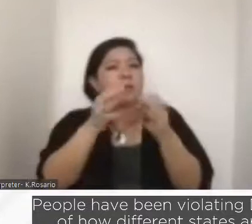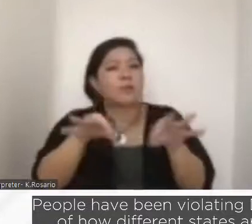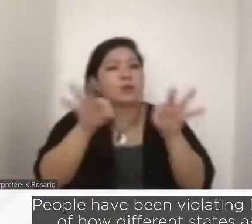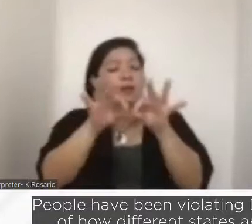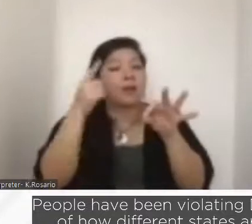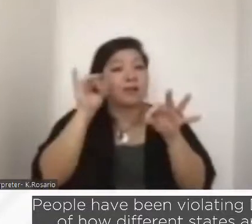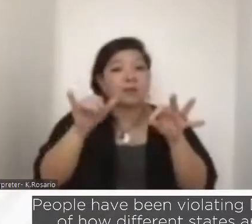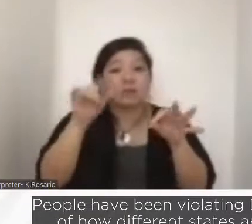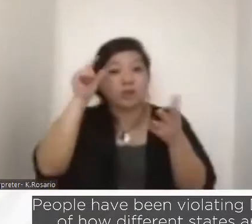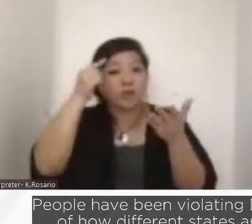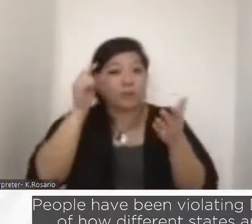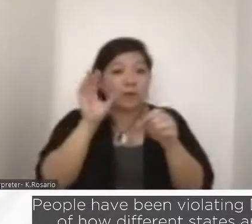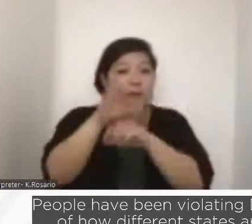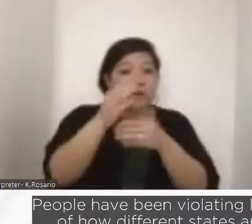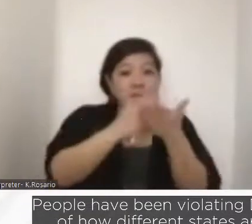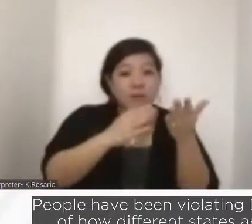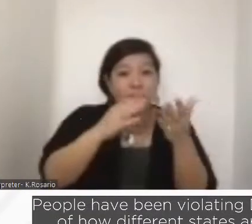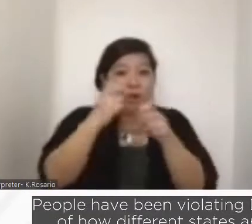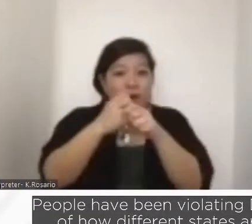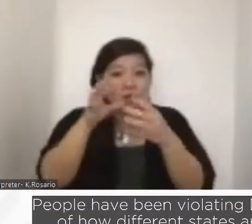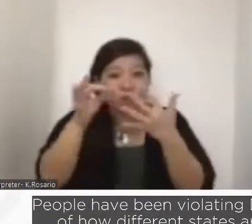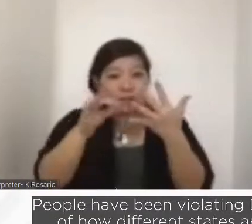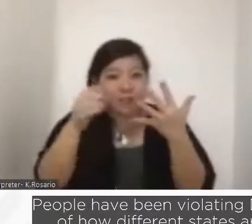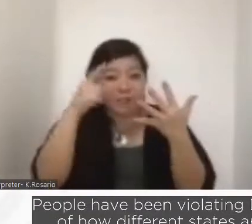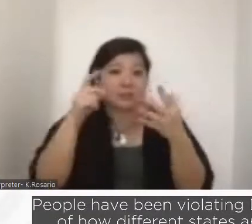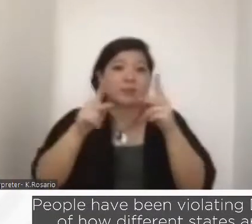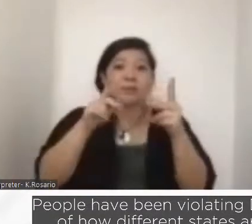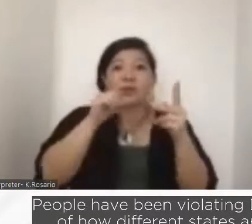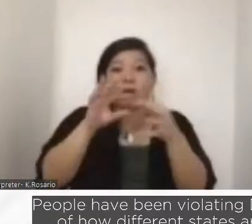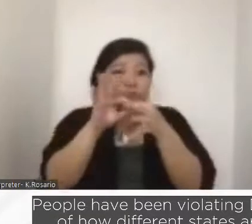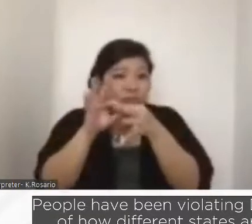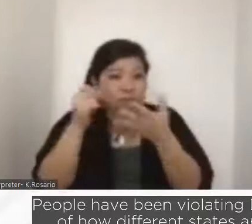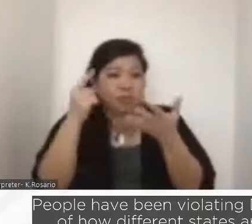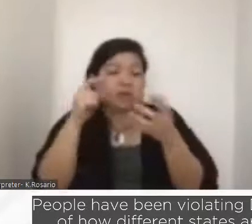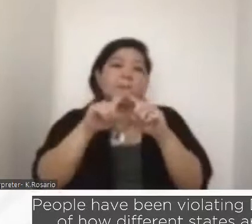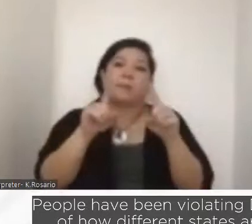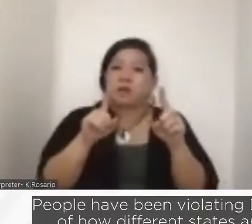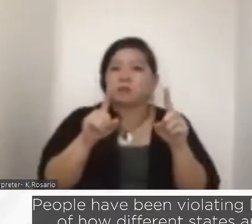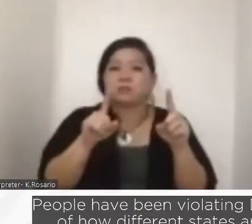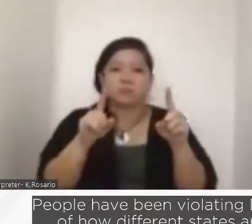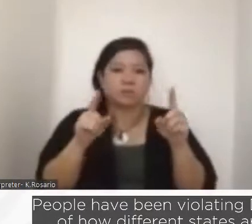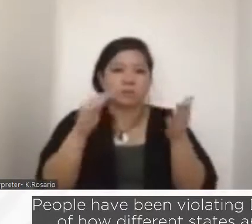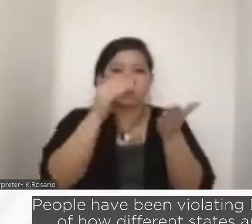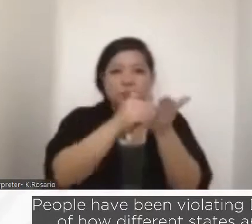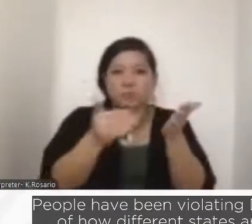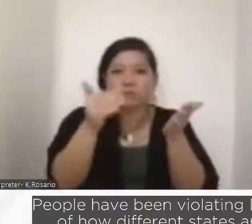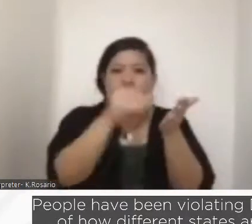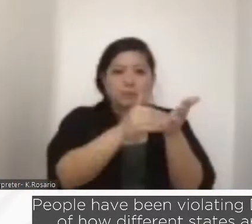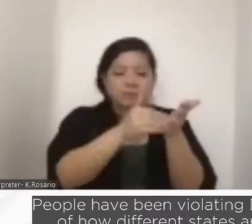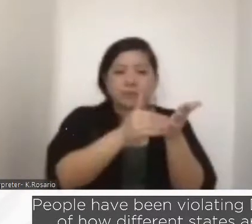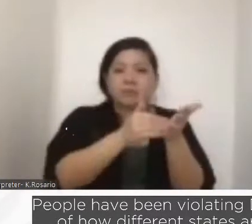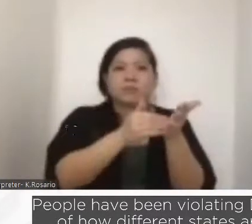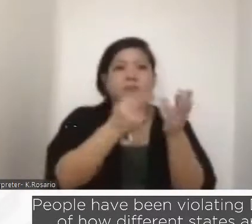think that she's been forced into some tough choices because people won't cooperate. But again, think